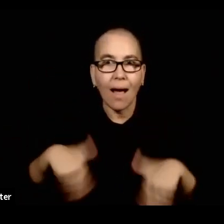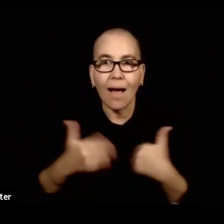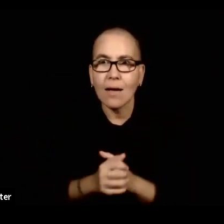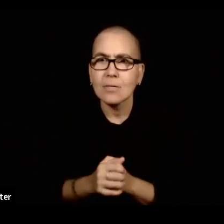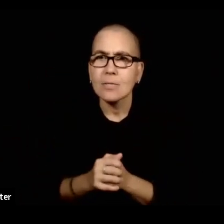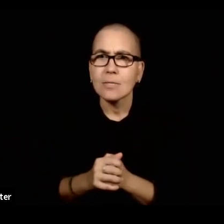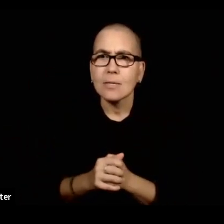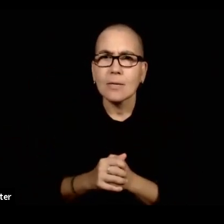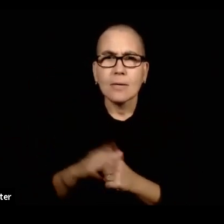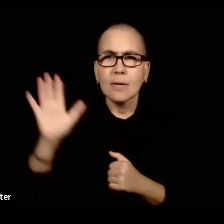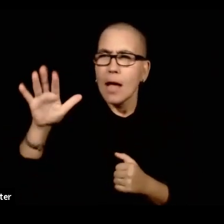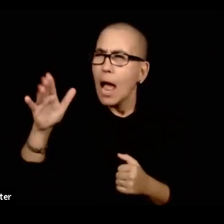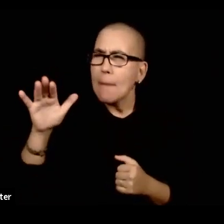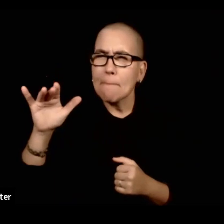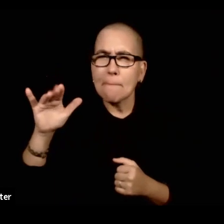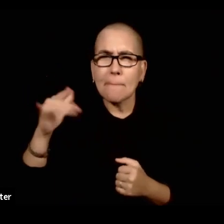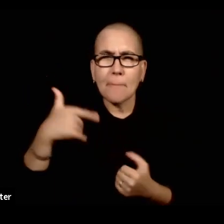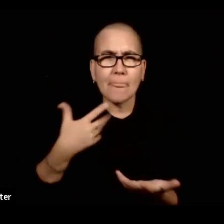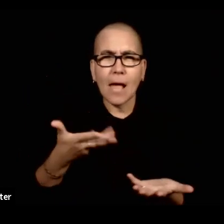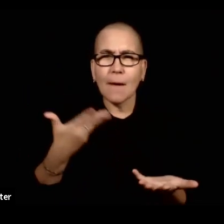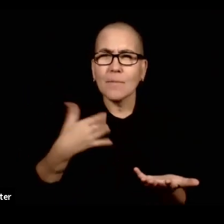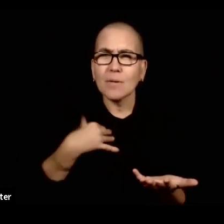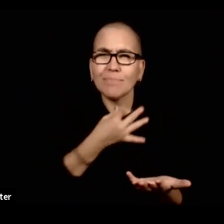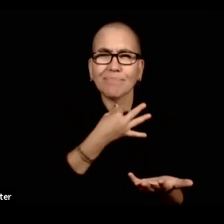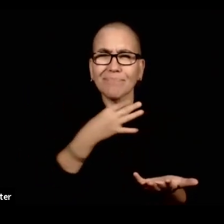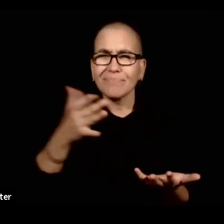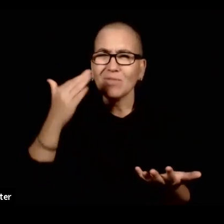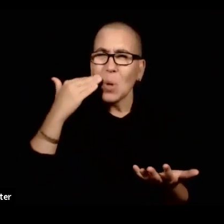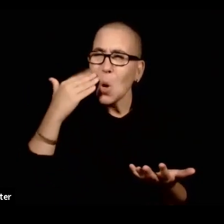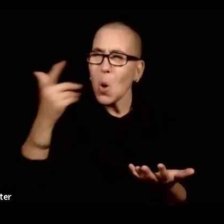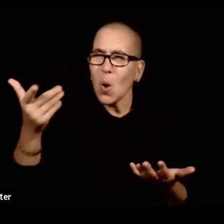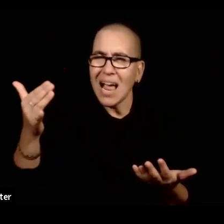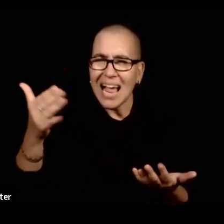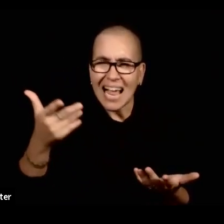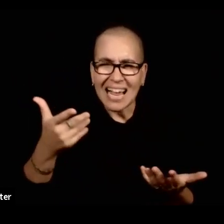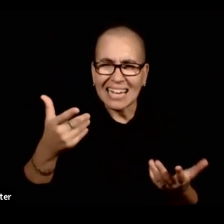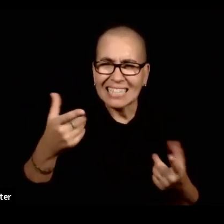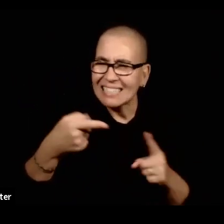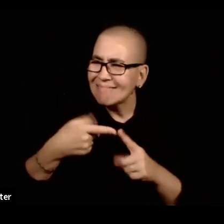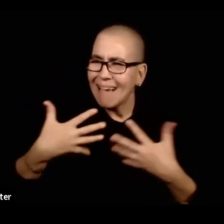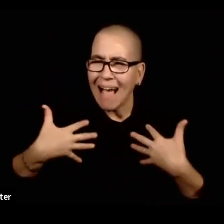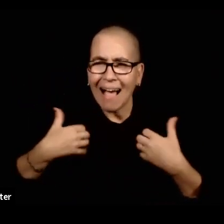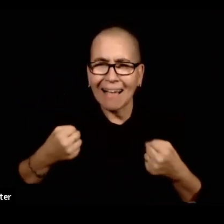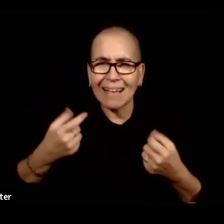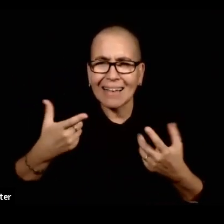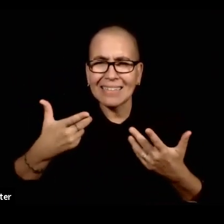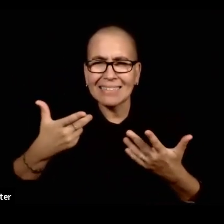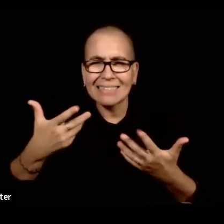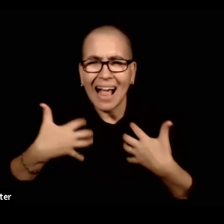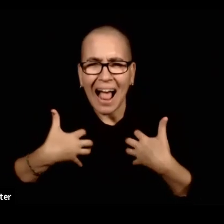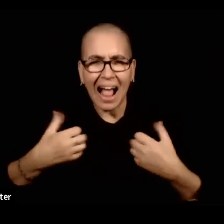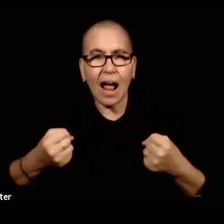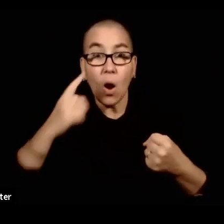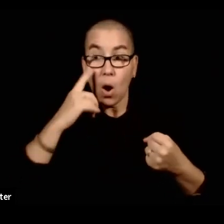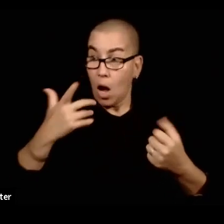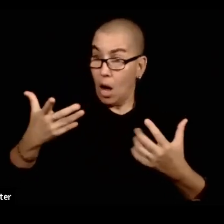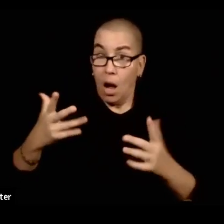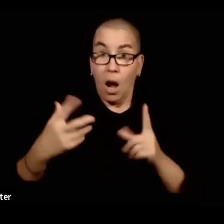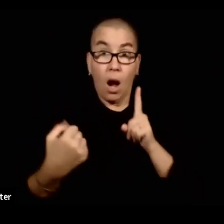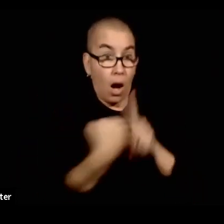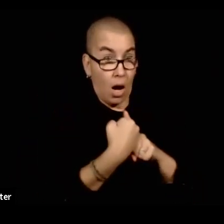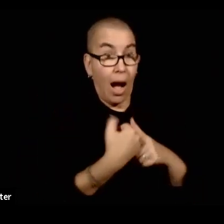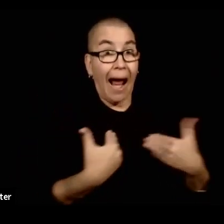issues with the lung damage and et cetera for people that even have recovered from COVID-19. Is there any